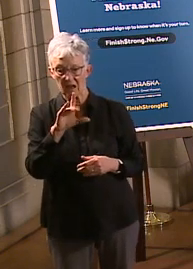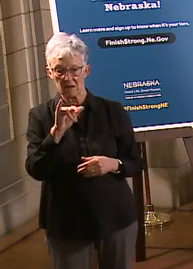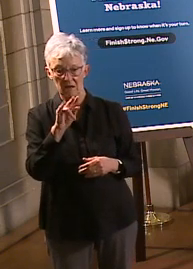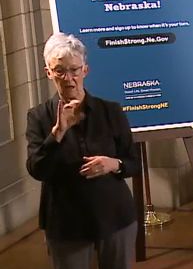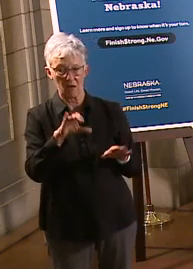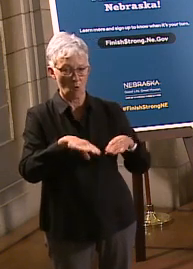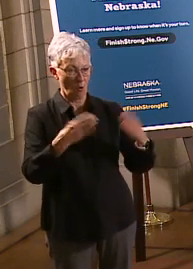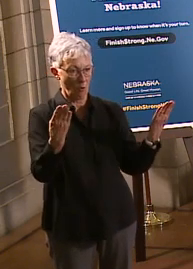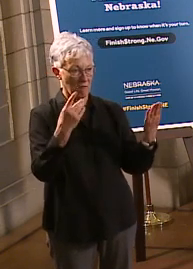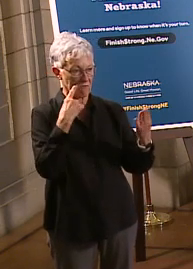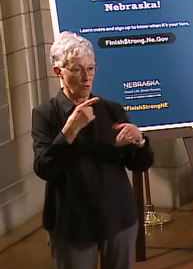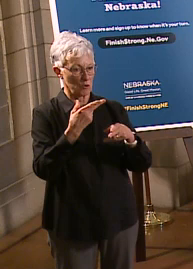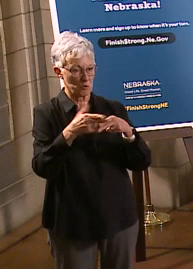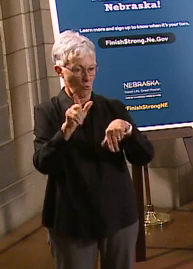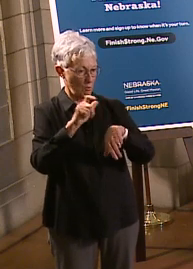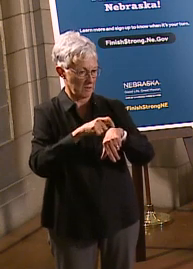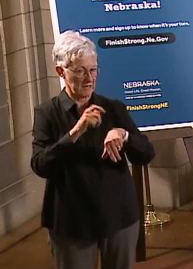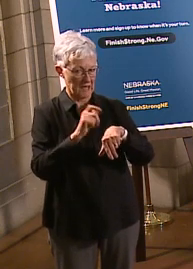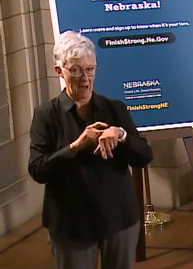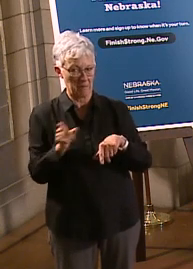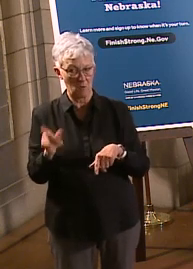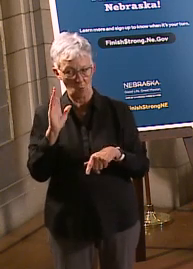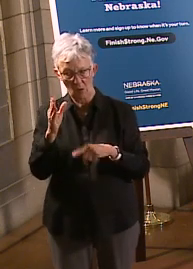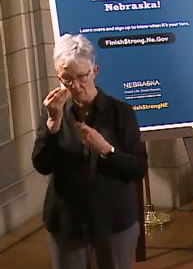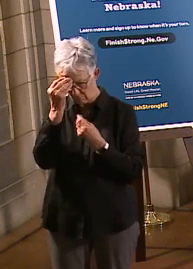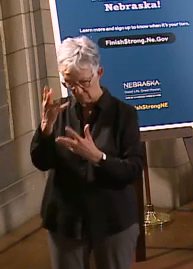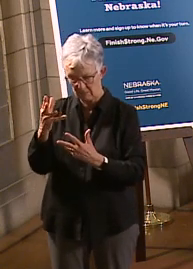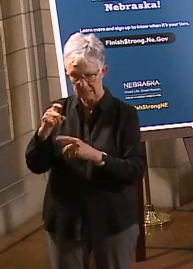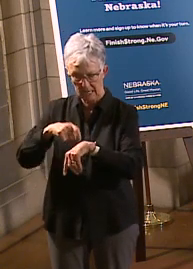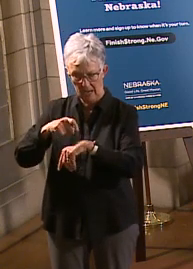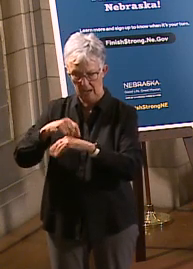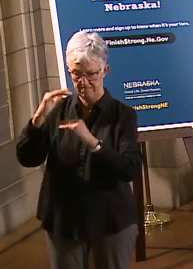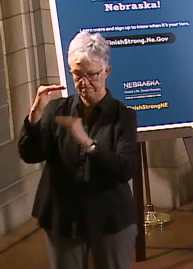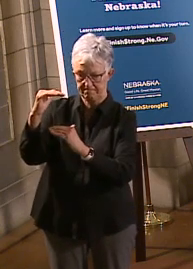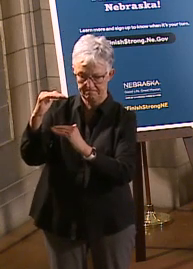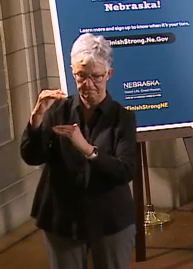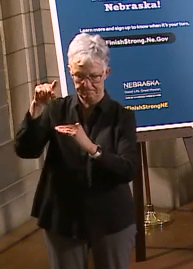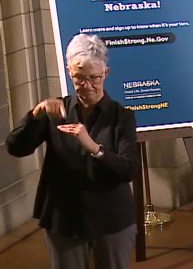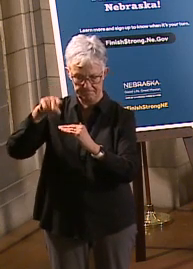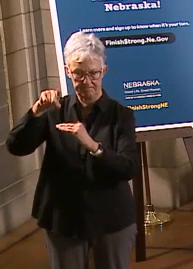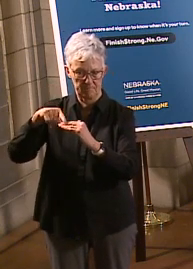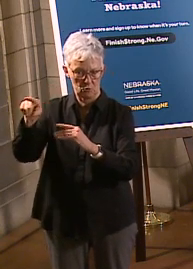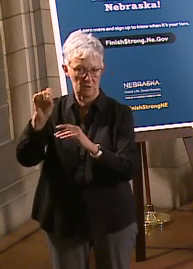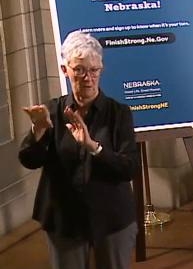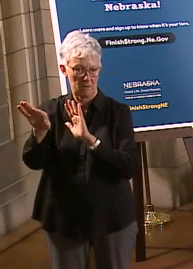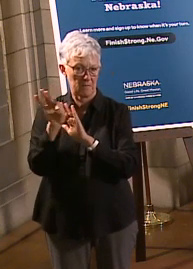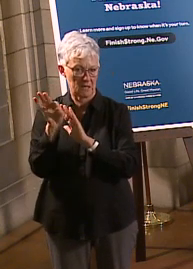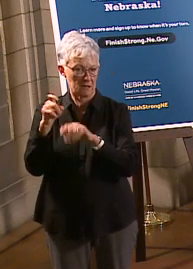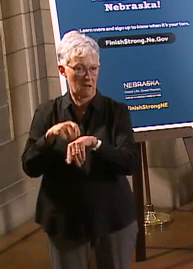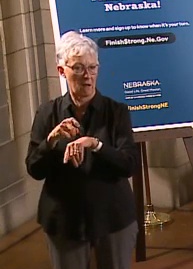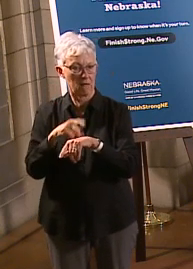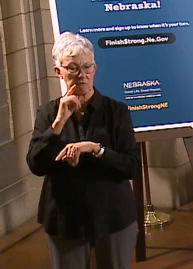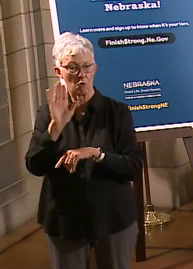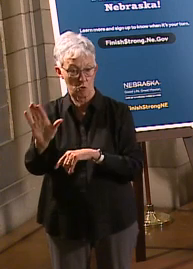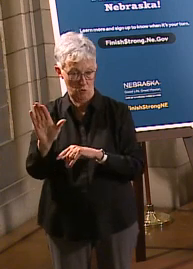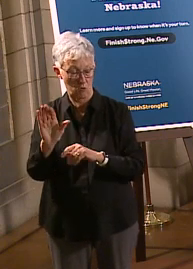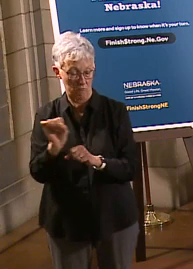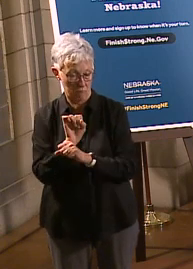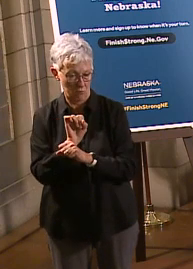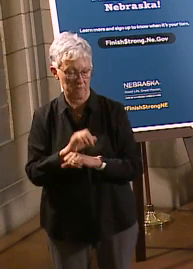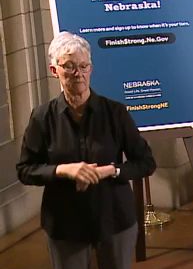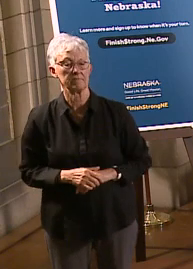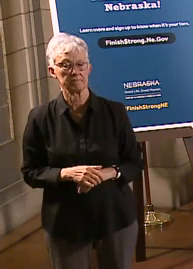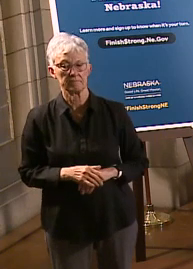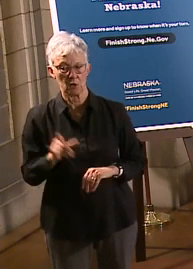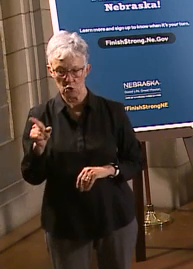period, you'll have those options. So in either case, you'll be able to register right there. There's a link in your email. It will take